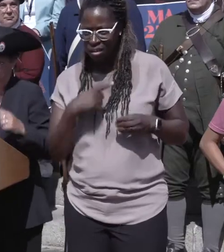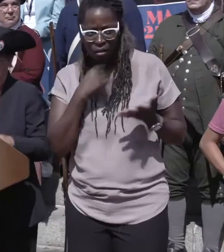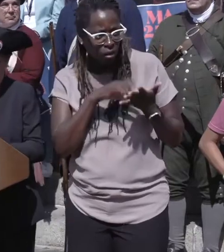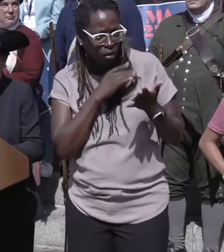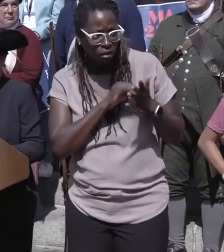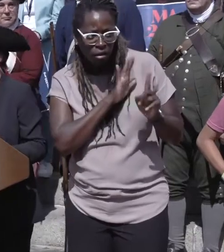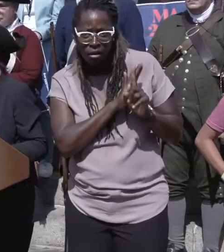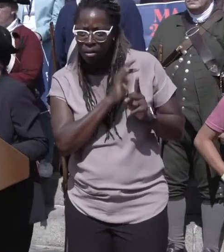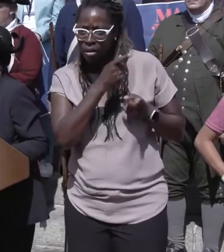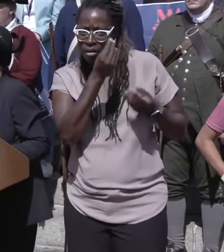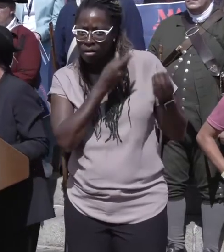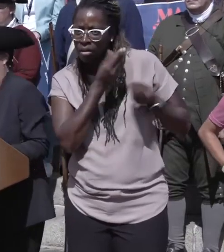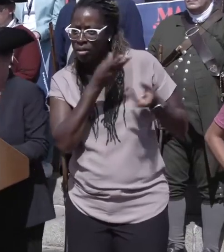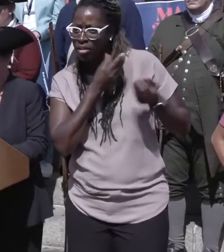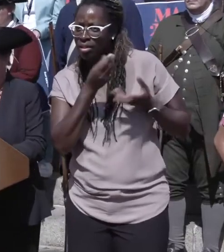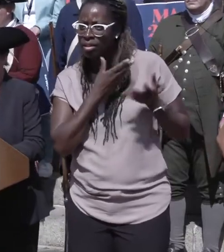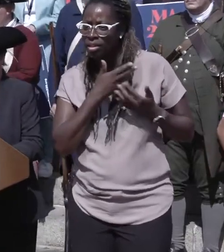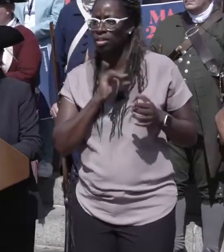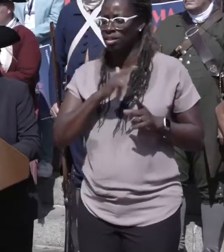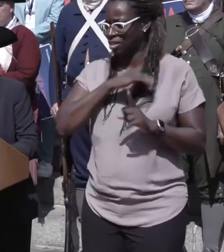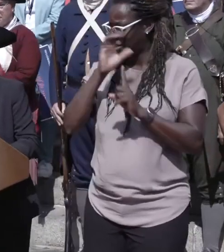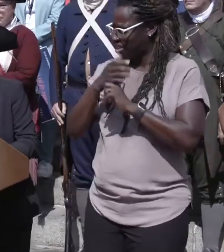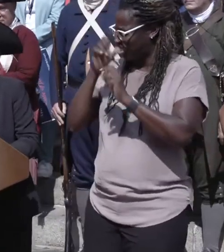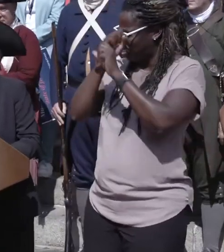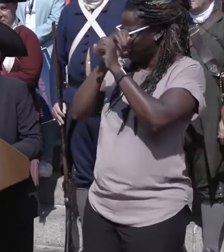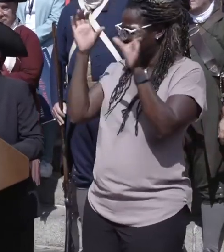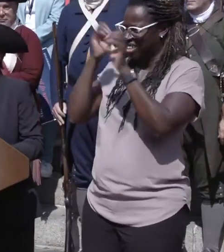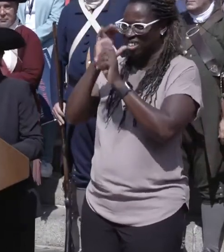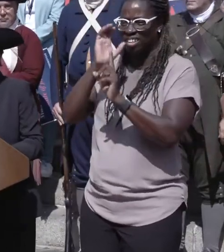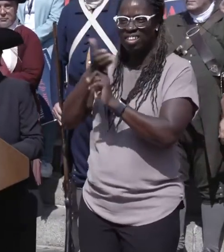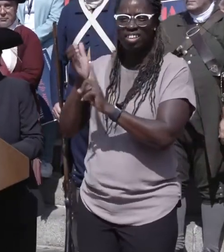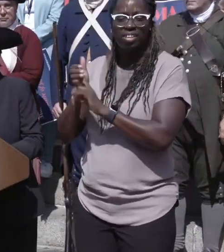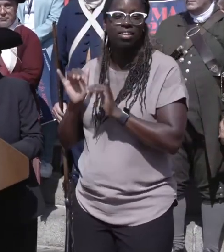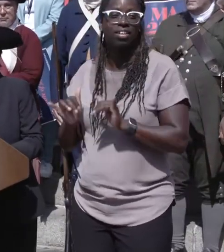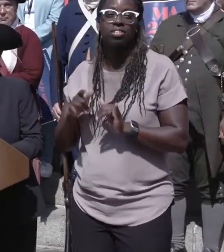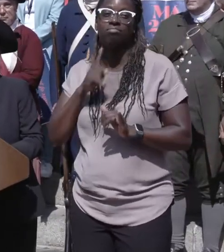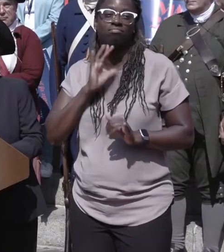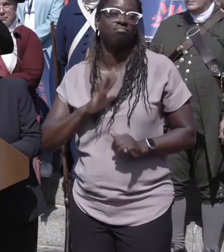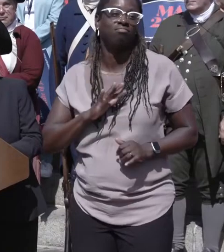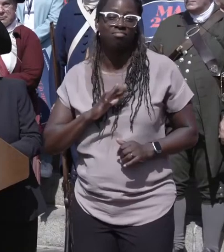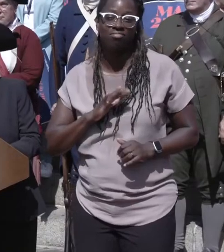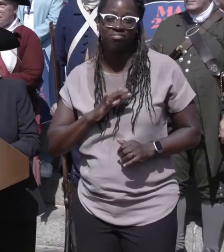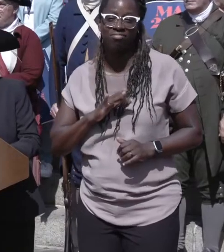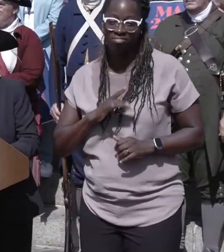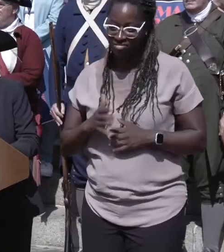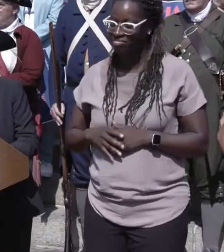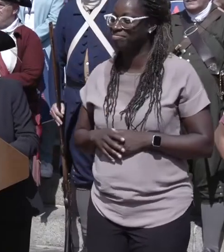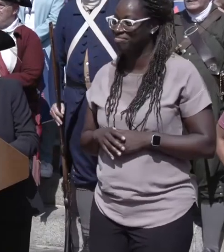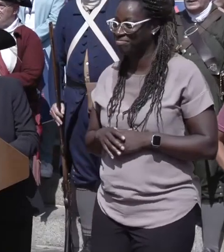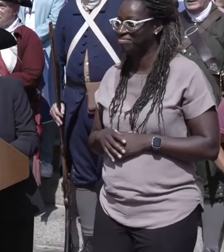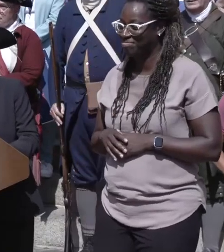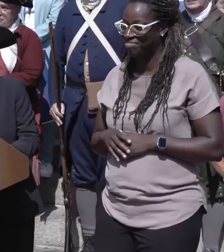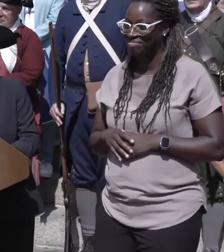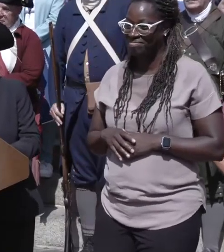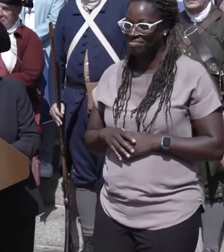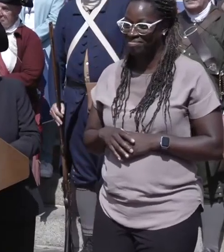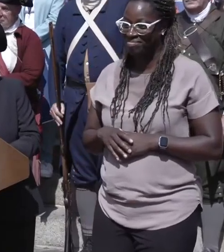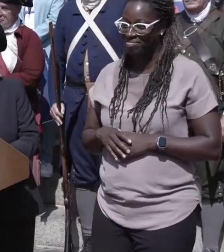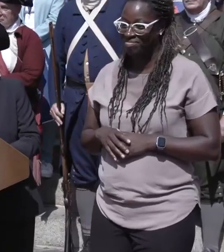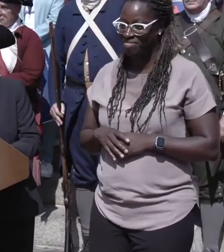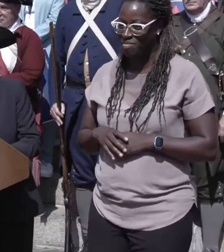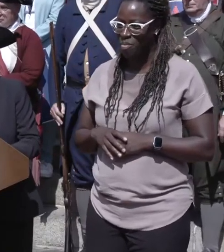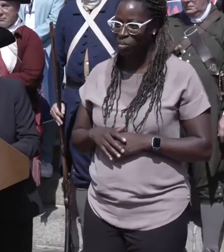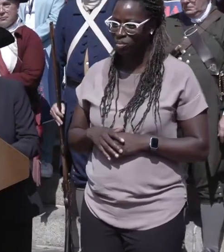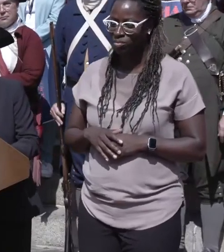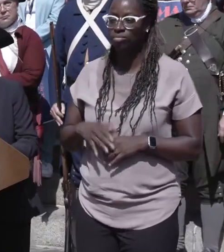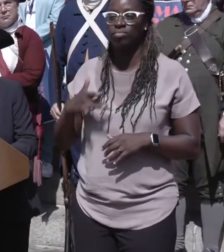regalia is an honor and great fun. Like you, I am excited by the spotlight on our Commonwealth that we'll enjoy with